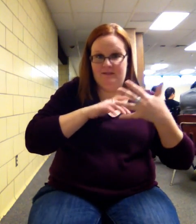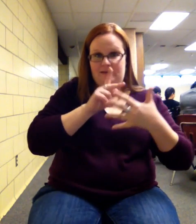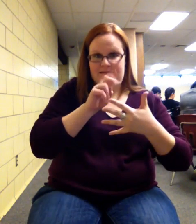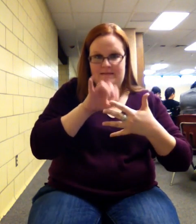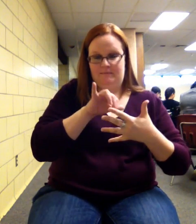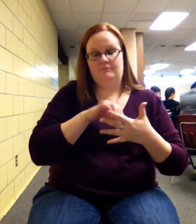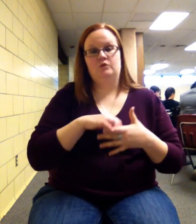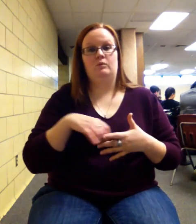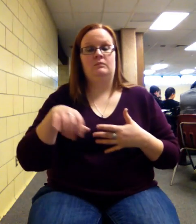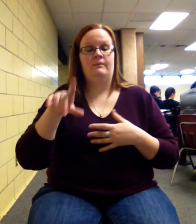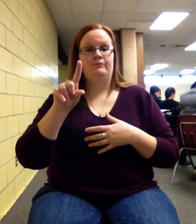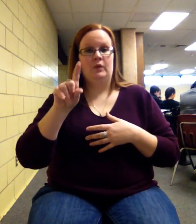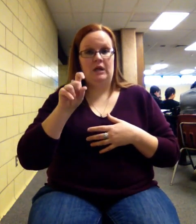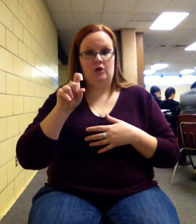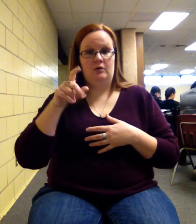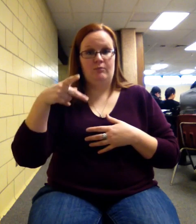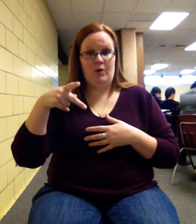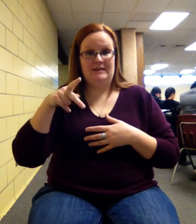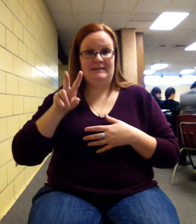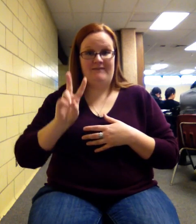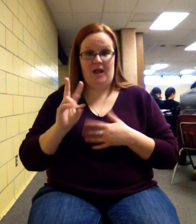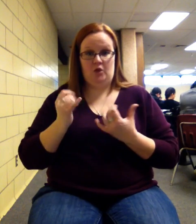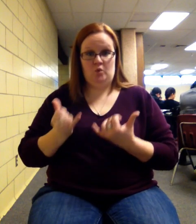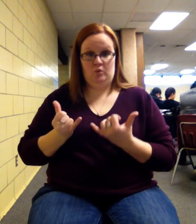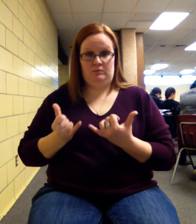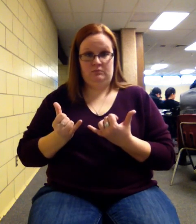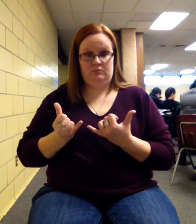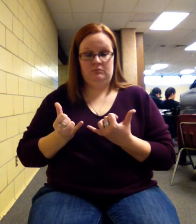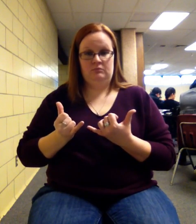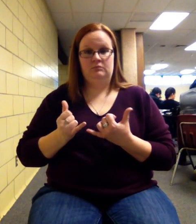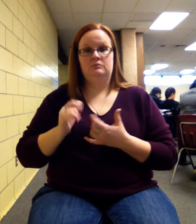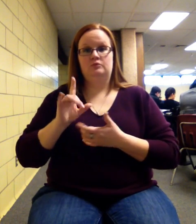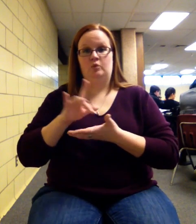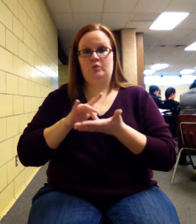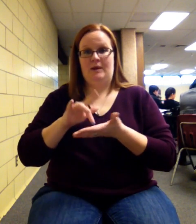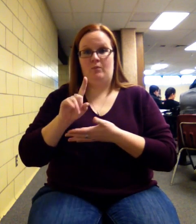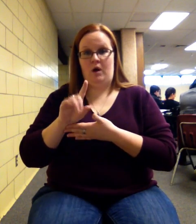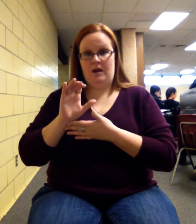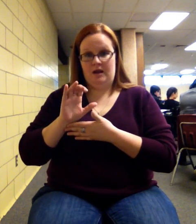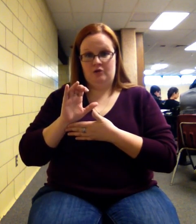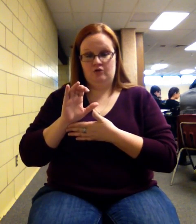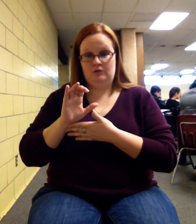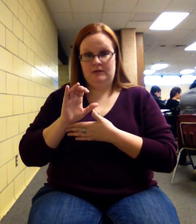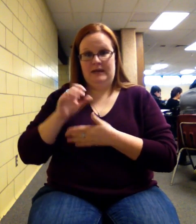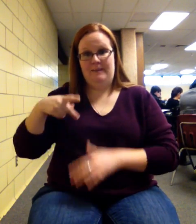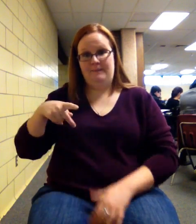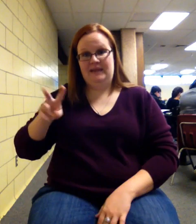present value. We're walking into the bank and we're putting $100 in the bank. So put in 100 and hit your PV button.